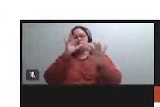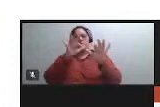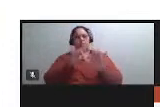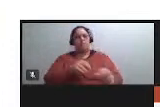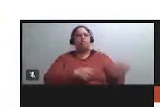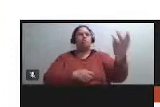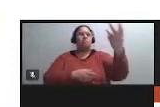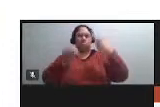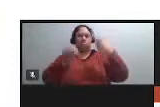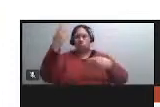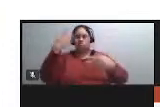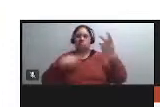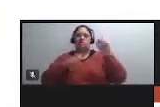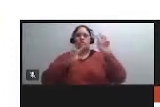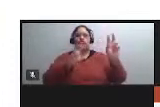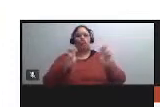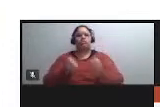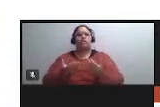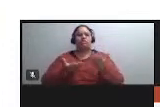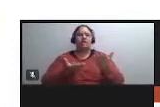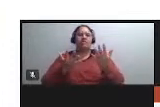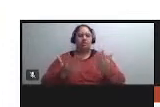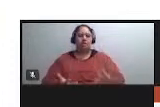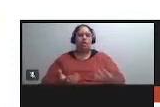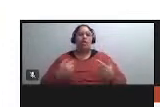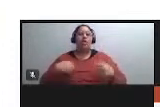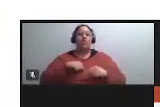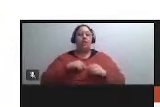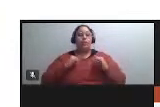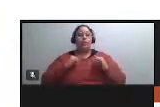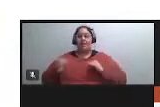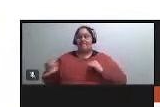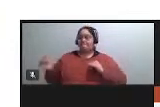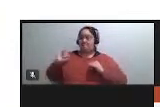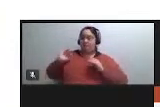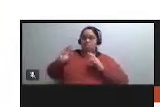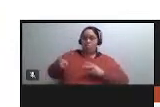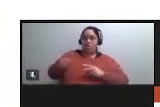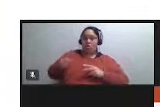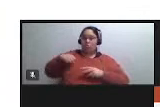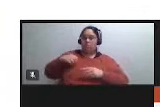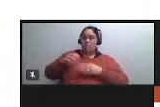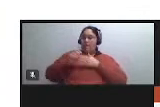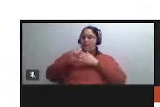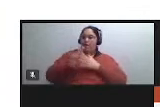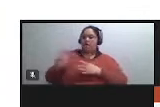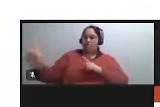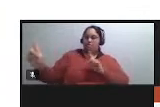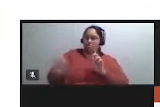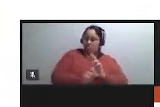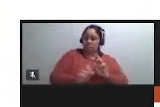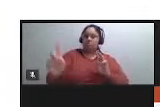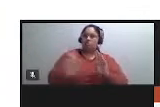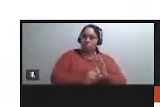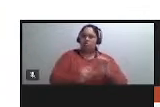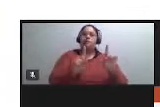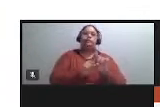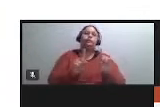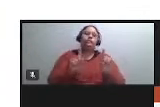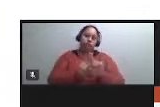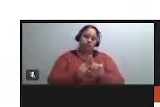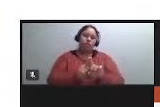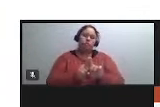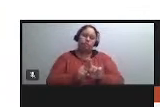the issues of service delivery, would then invite the municipal leadership to attend as well,